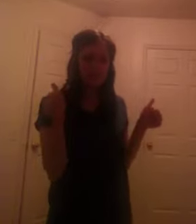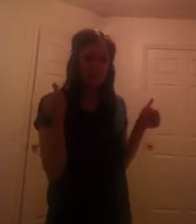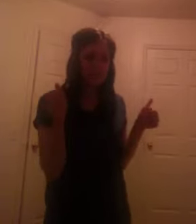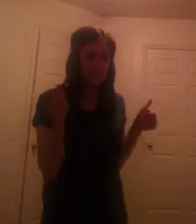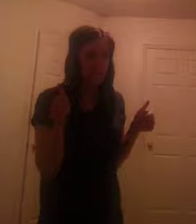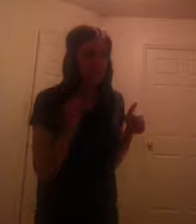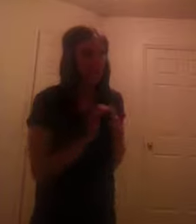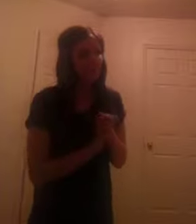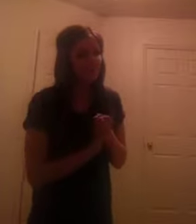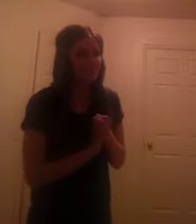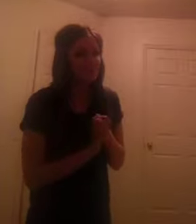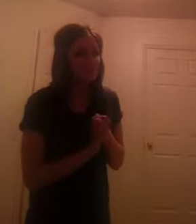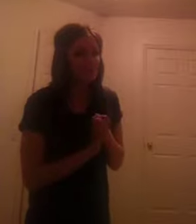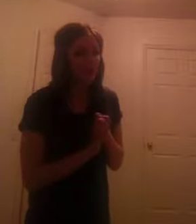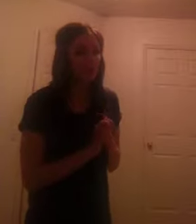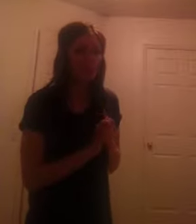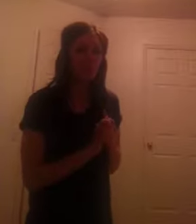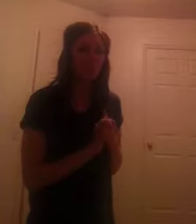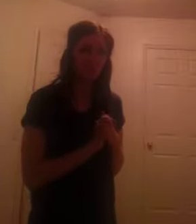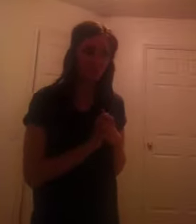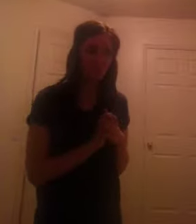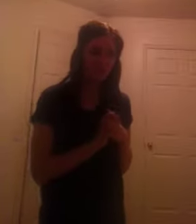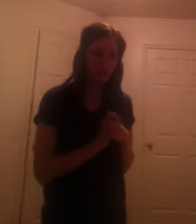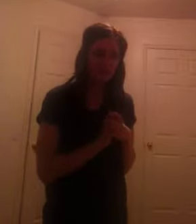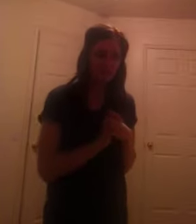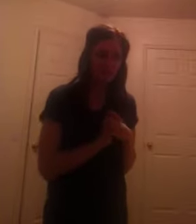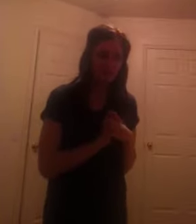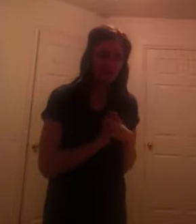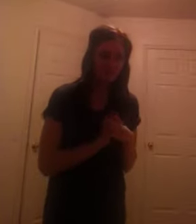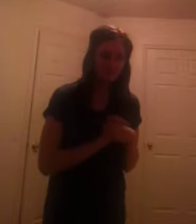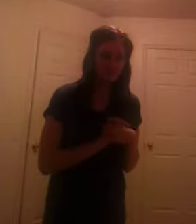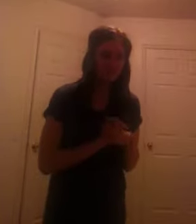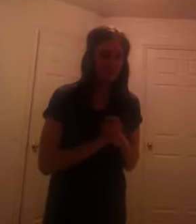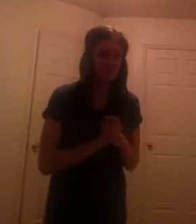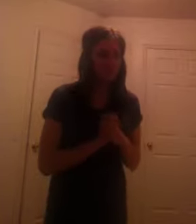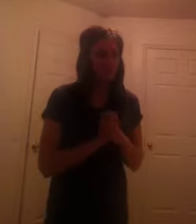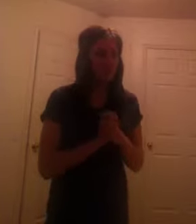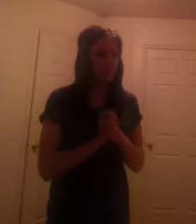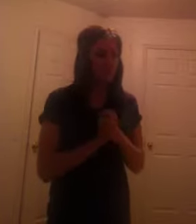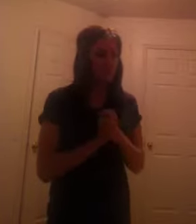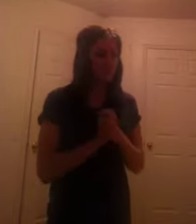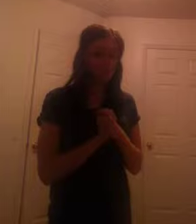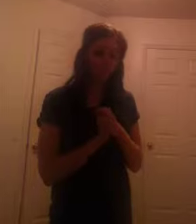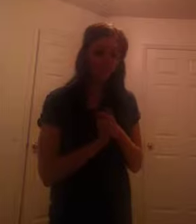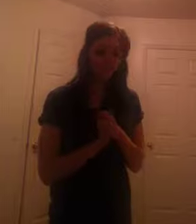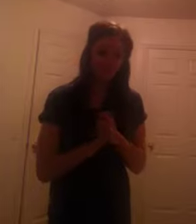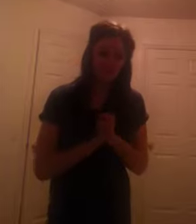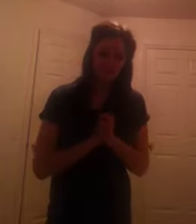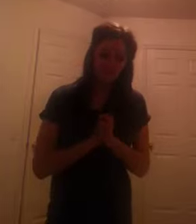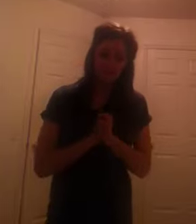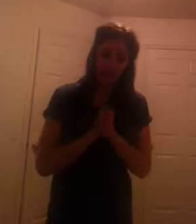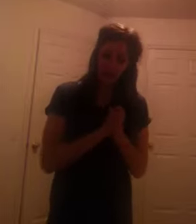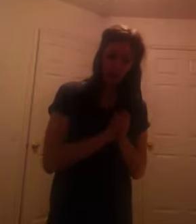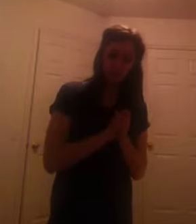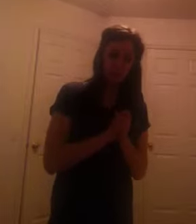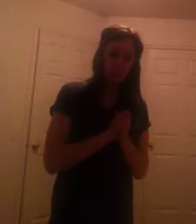Fantastic! Steve had broken both his ankles. And though we couldn't fit Steve and the